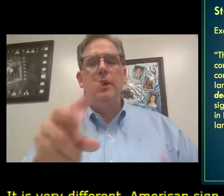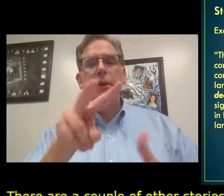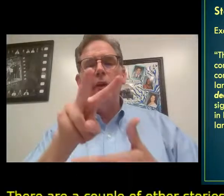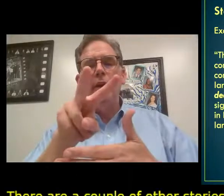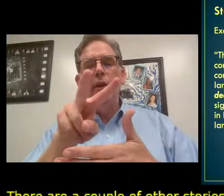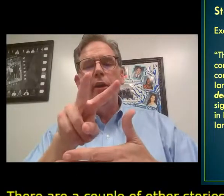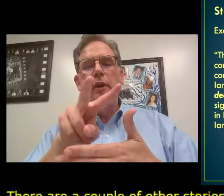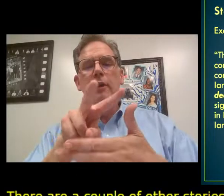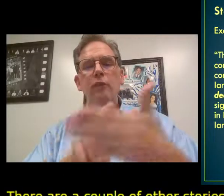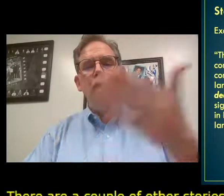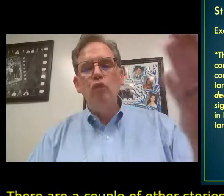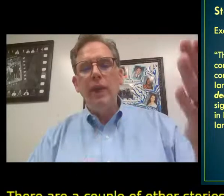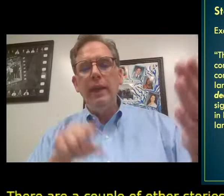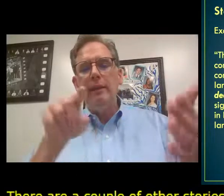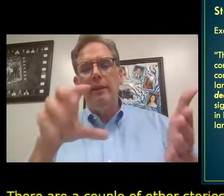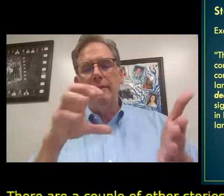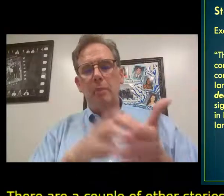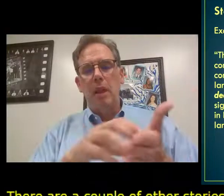overheard.